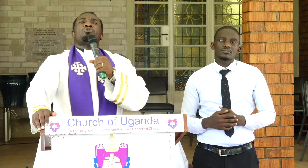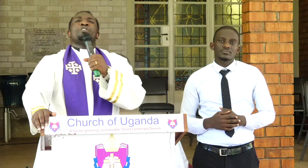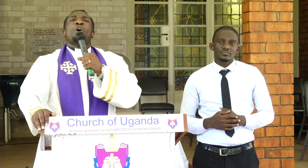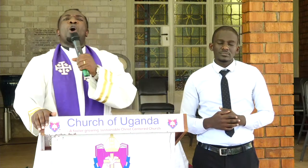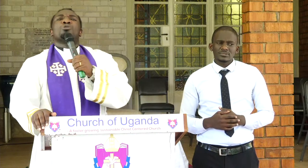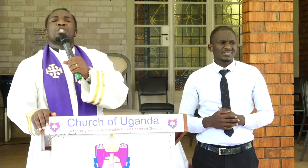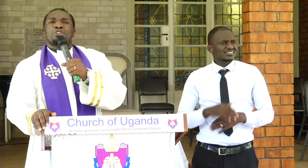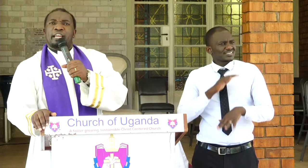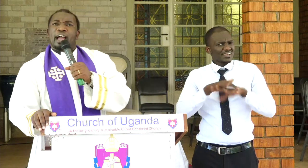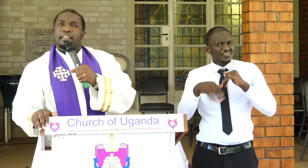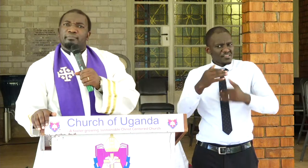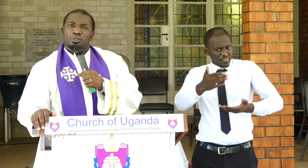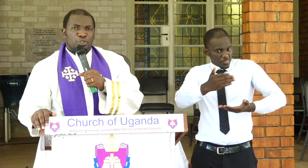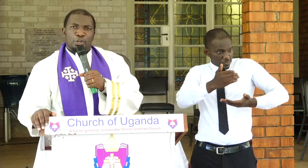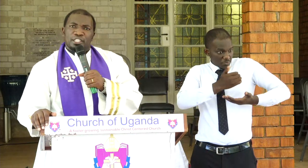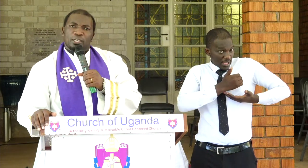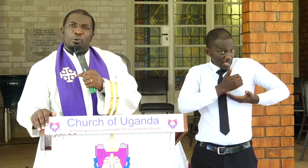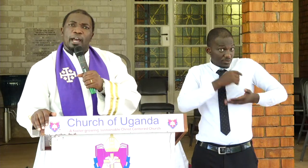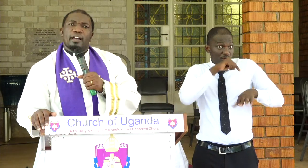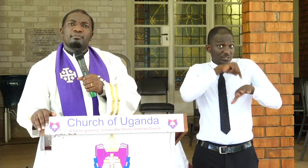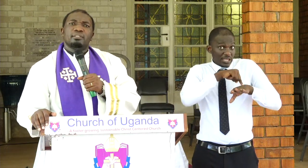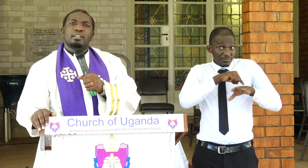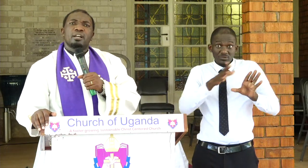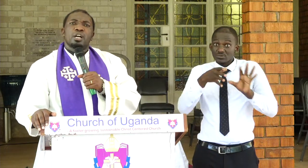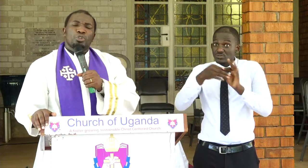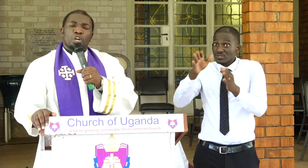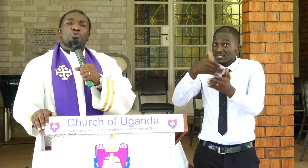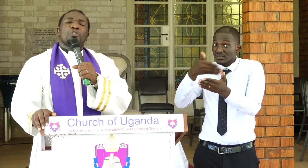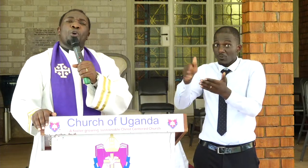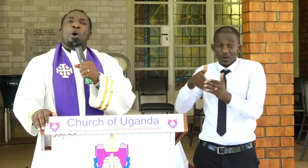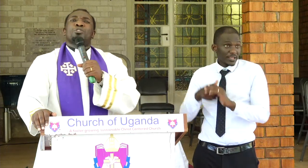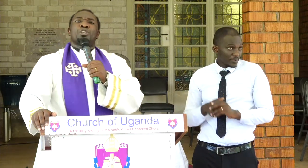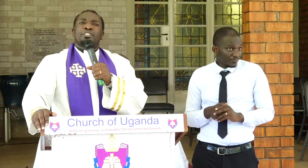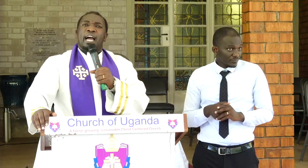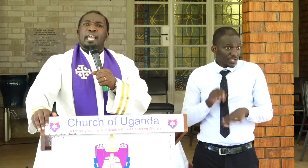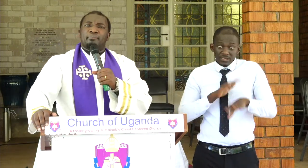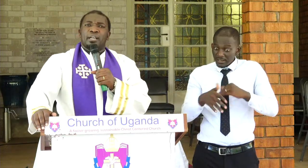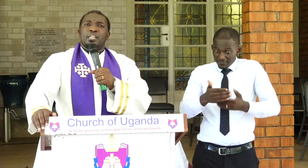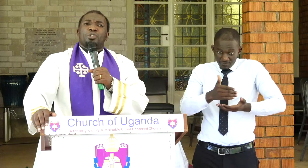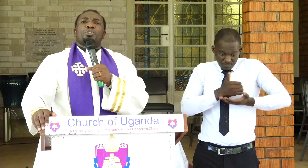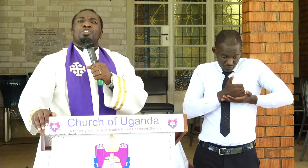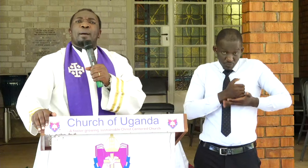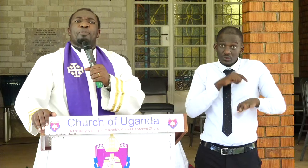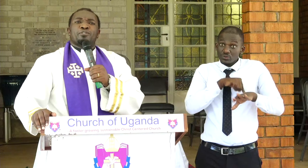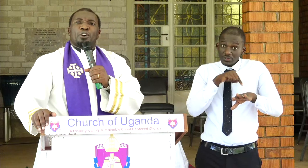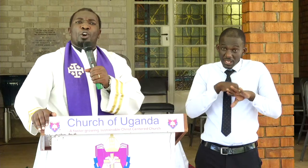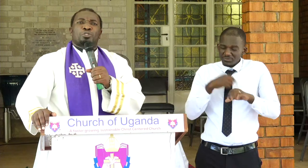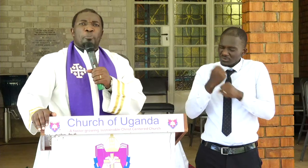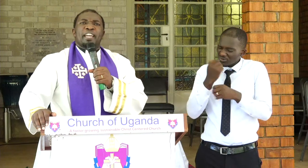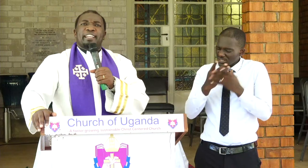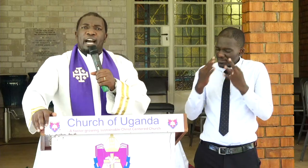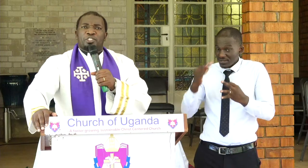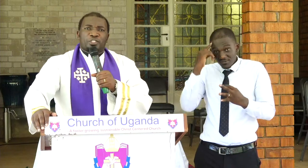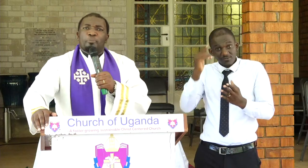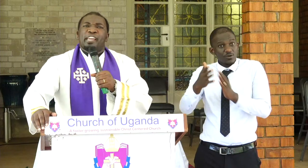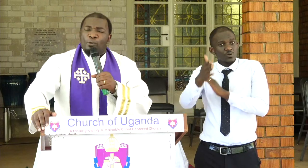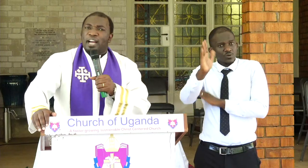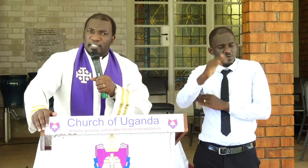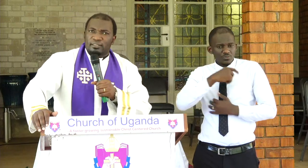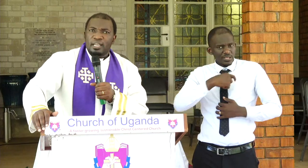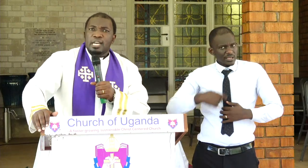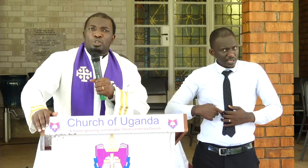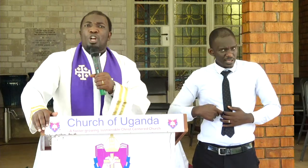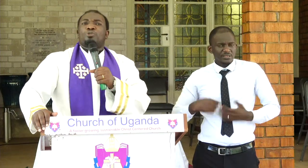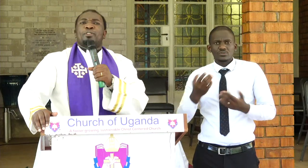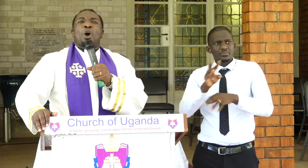Do not withhold your time to join the choir. Do not withhold your time to do something for God, to be an usher, to be a